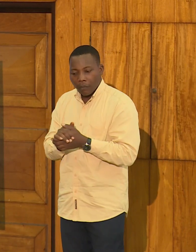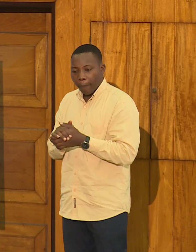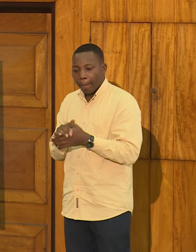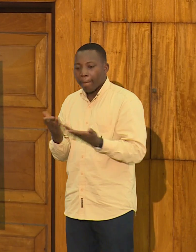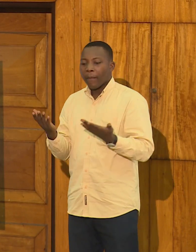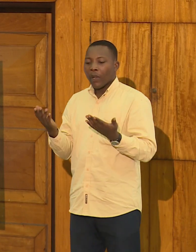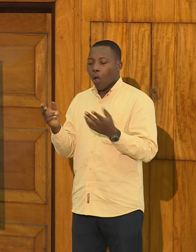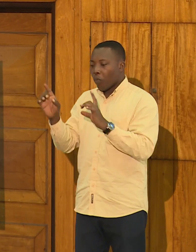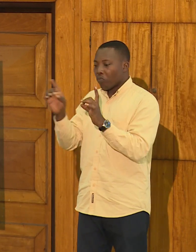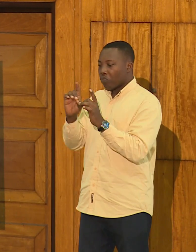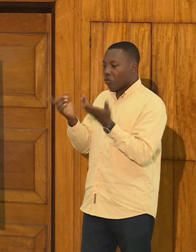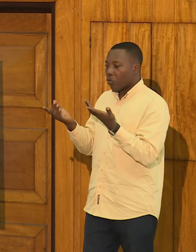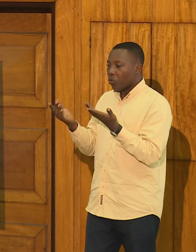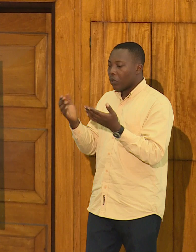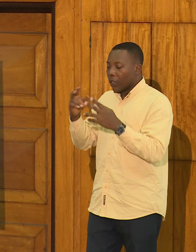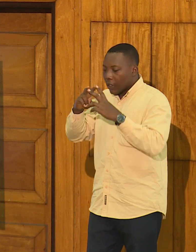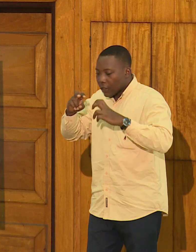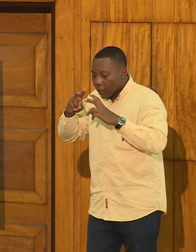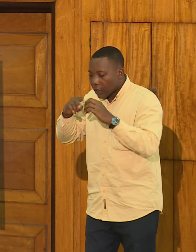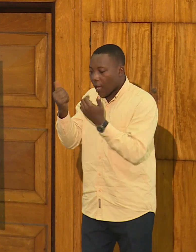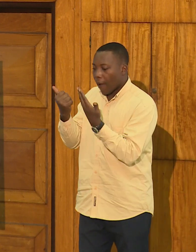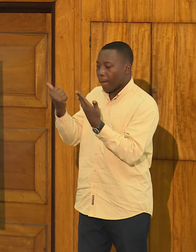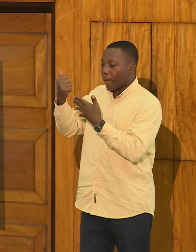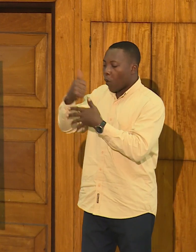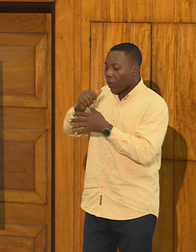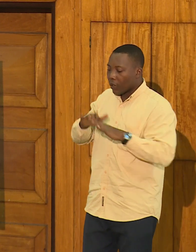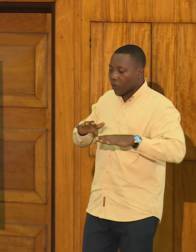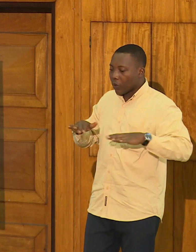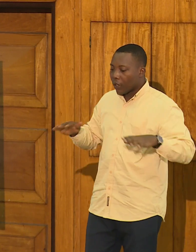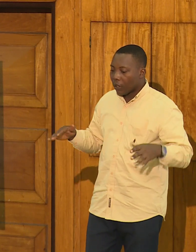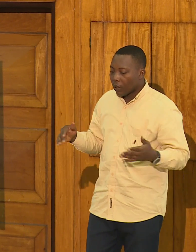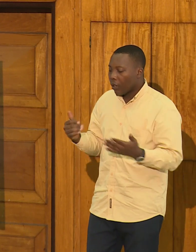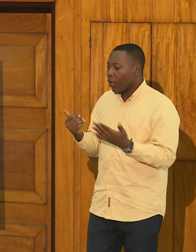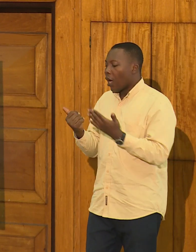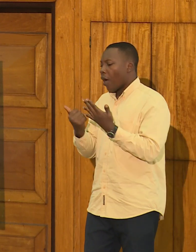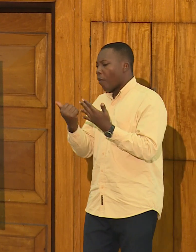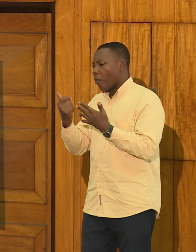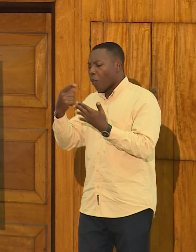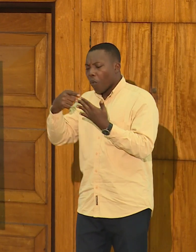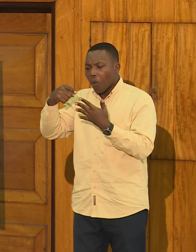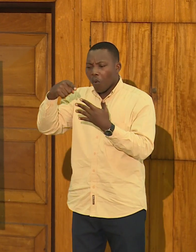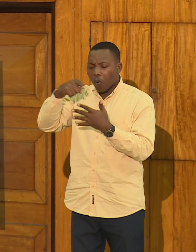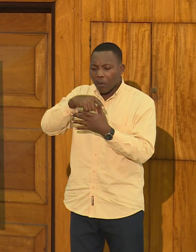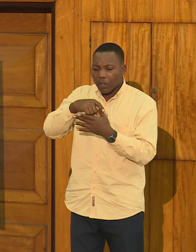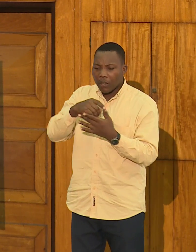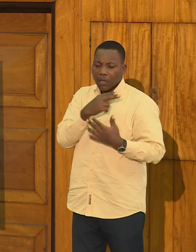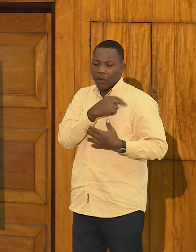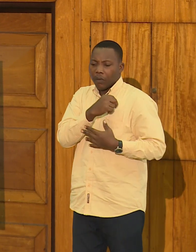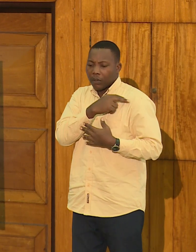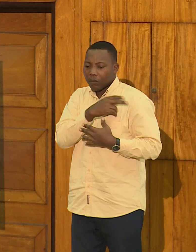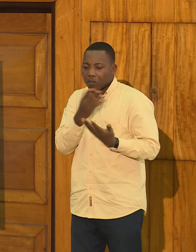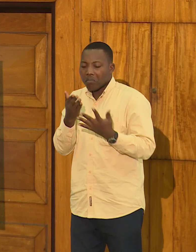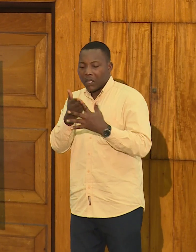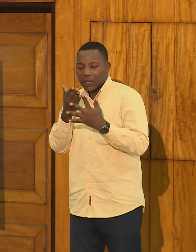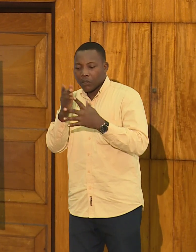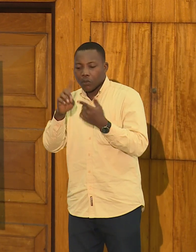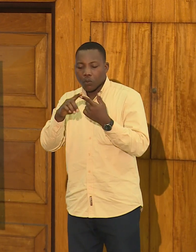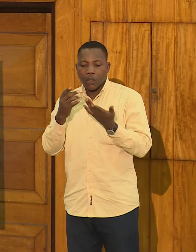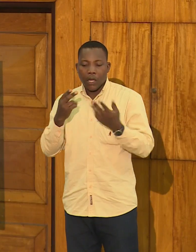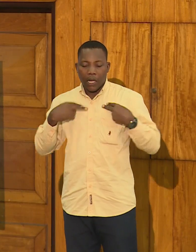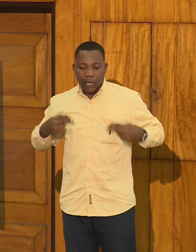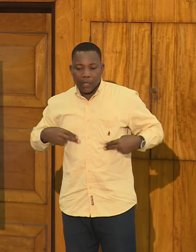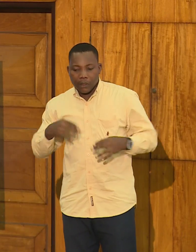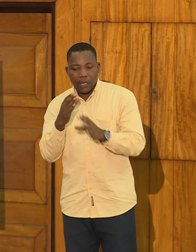the children, and furthermore, the development facilitators had access to self-care sessions. At